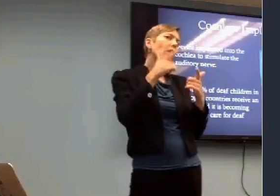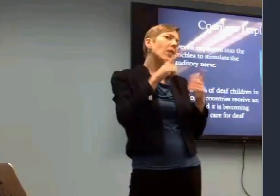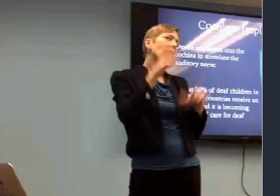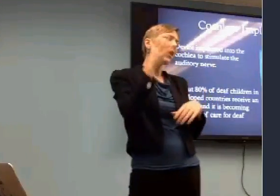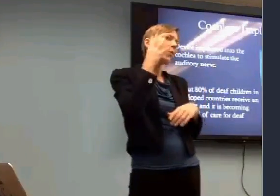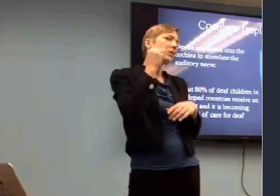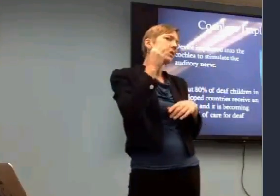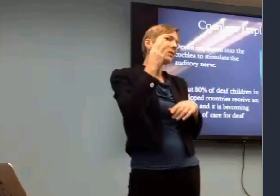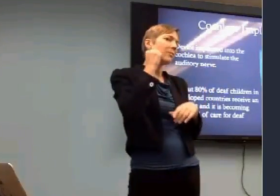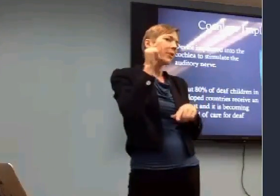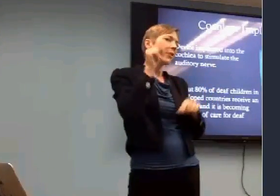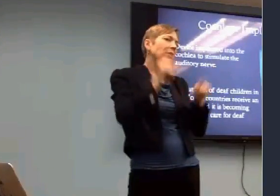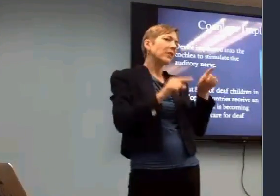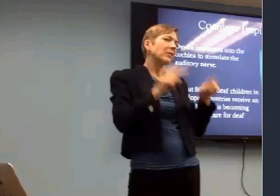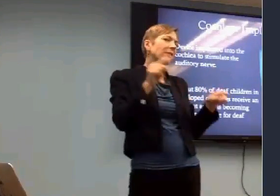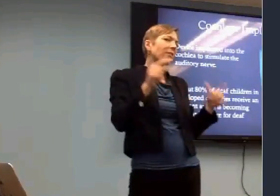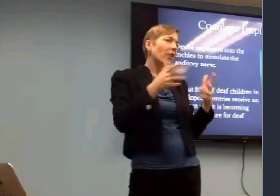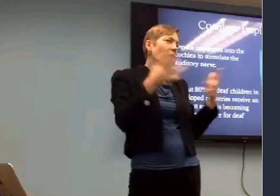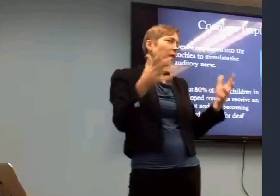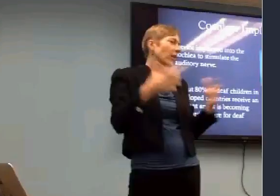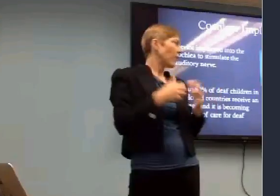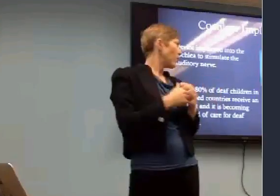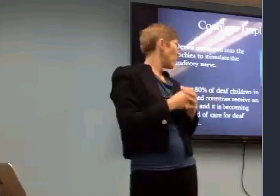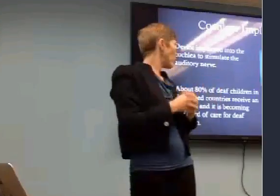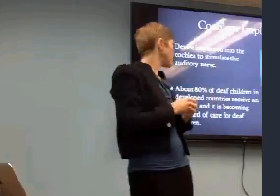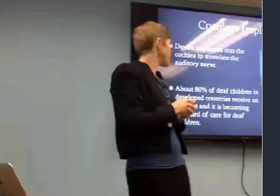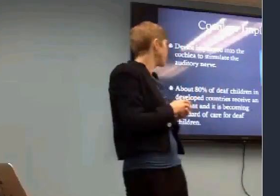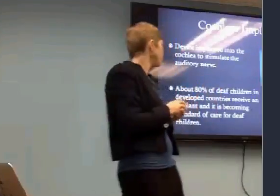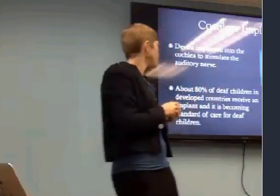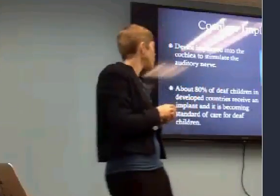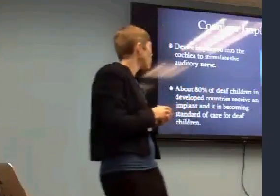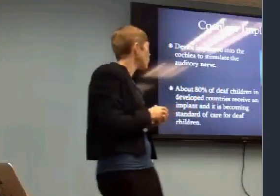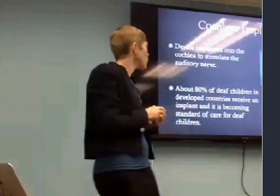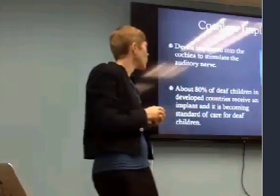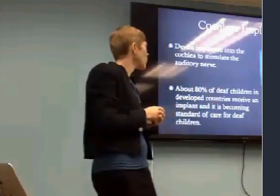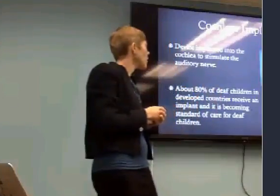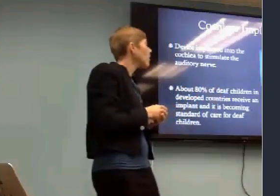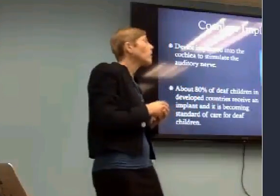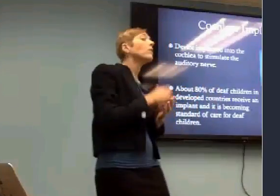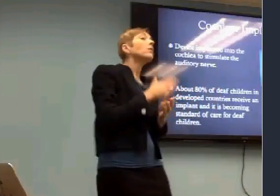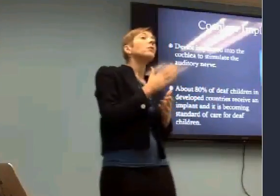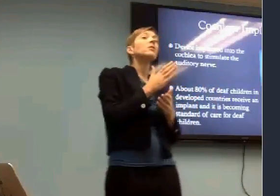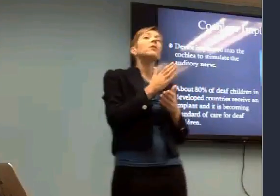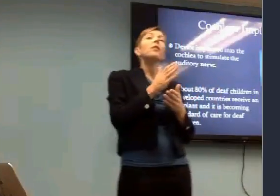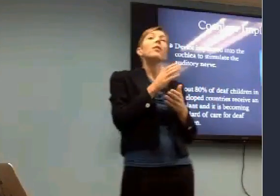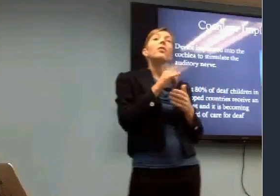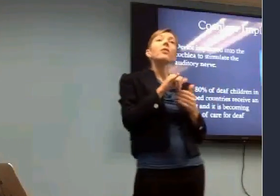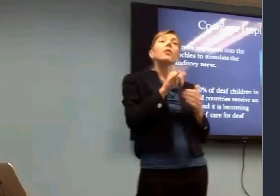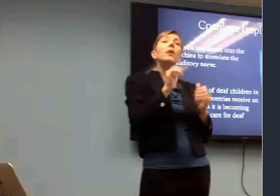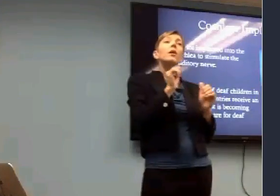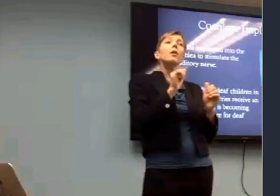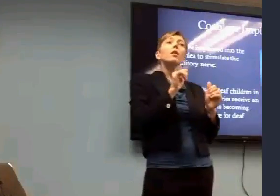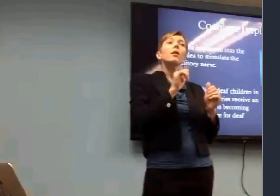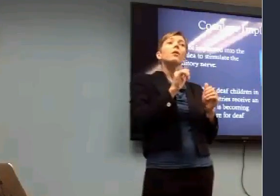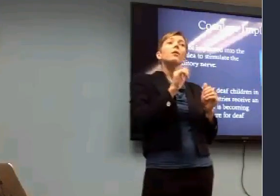But still, their language experiences vary significantly.